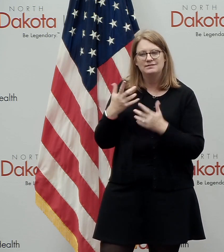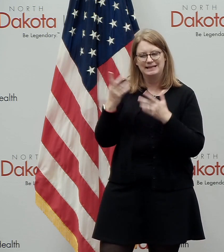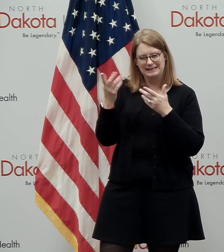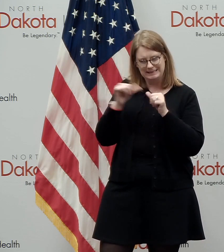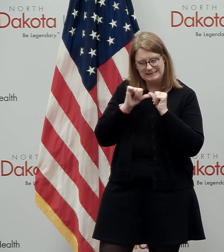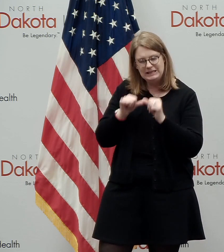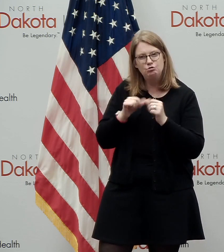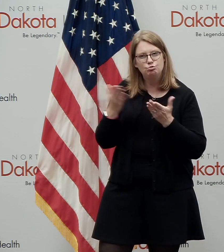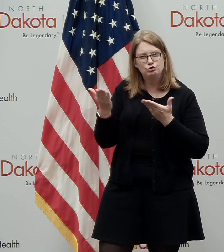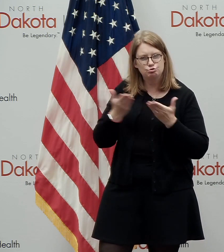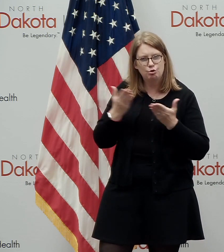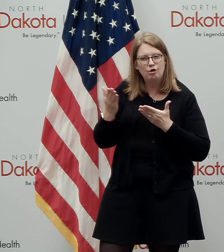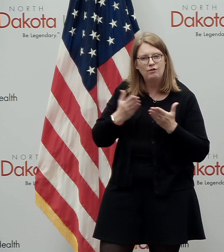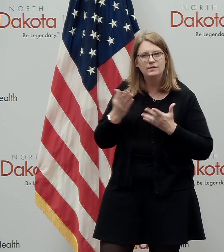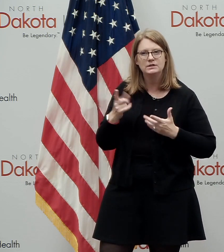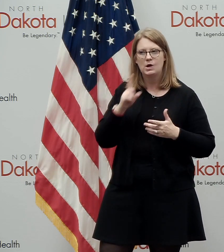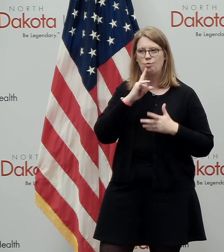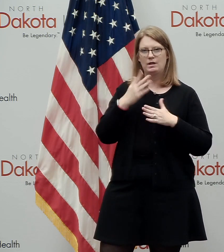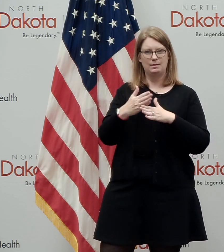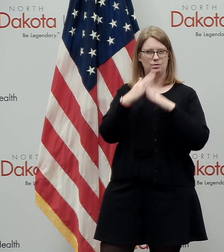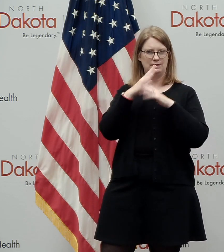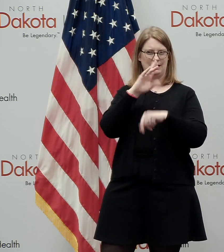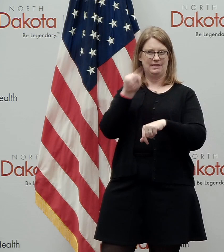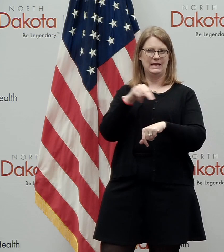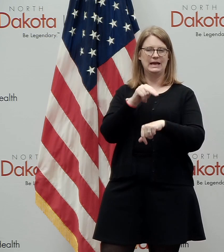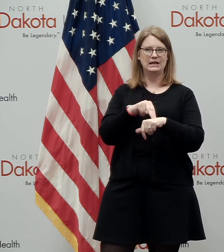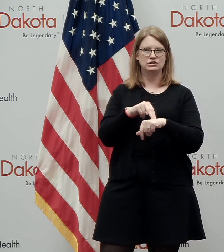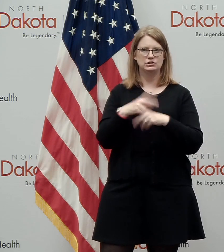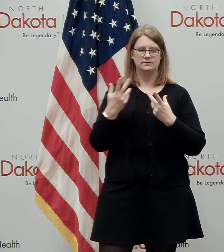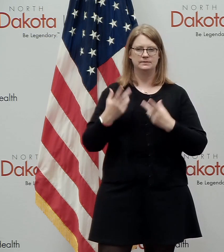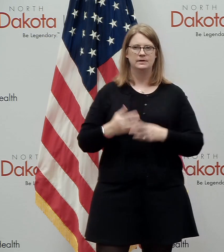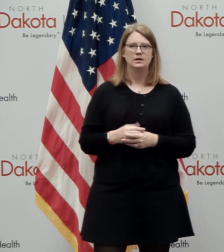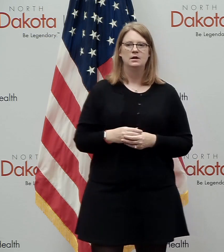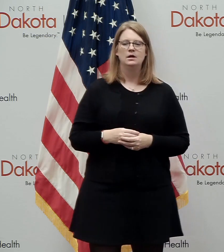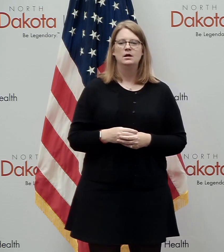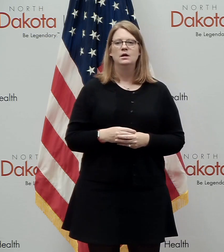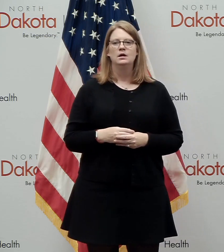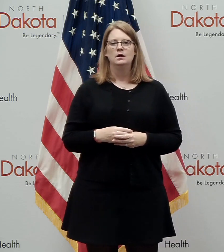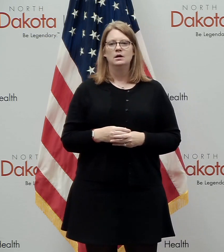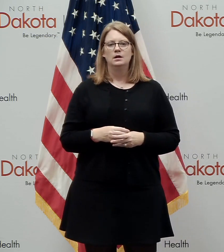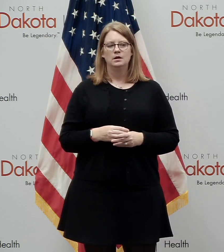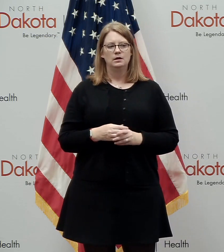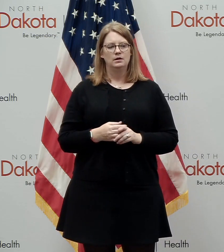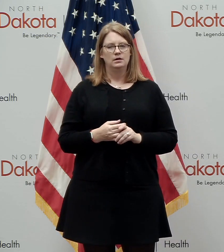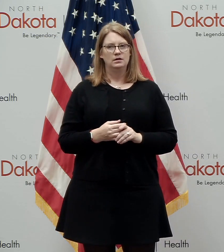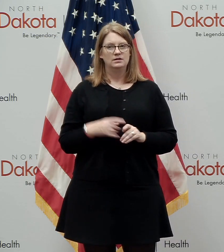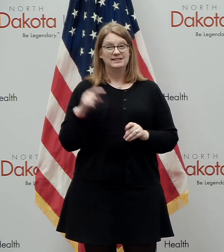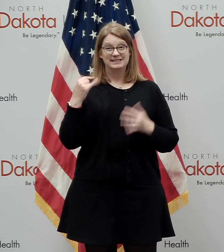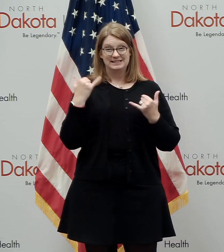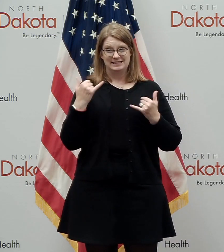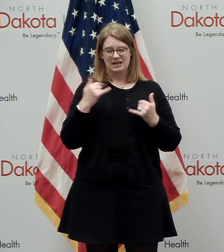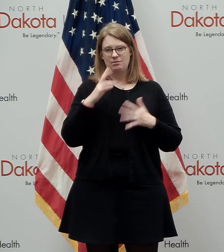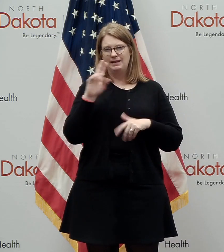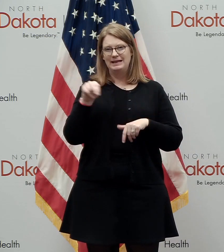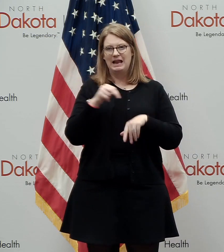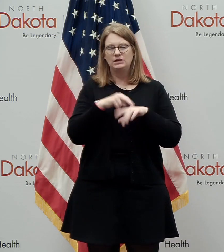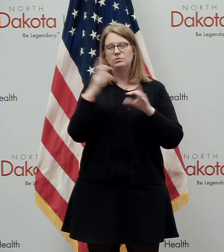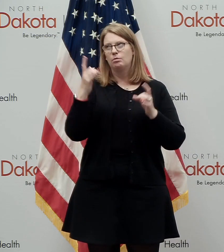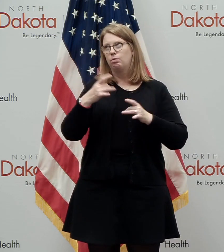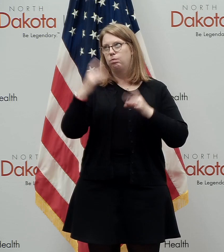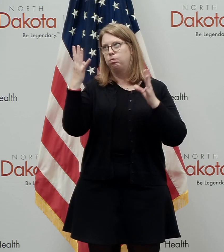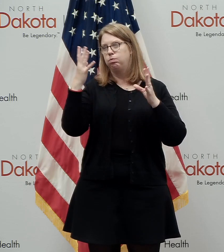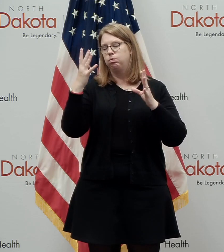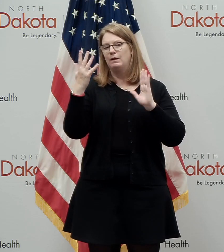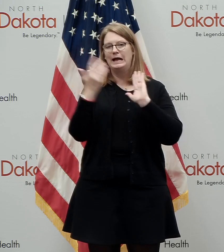to serve in the need and protect our nation daily. In the midst of a national tragedy, time and again, our